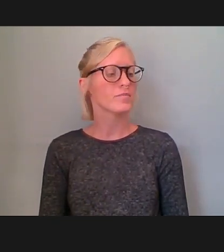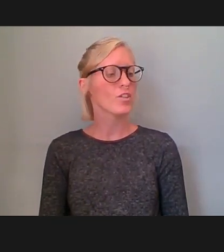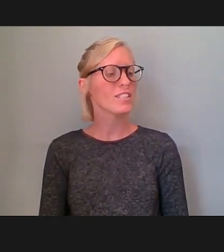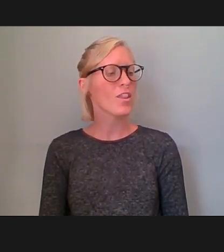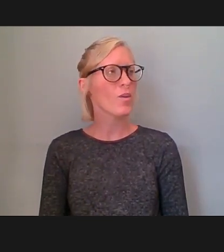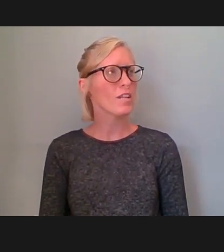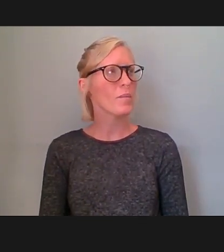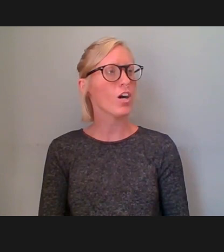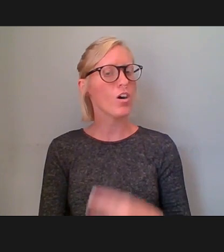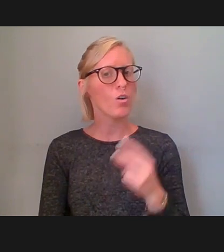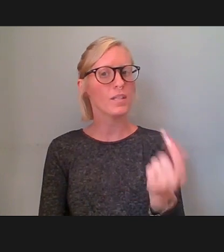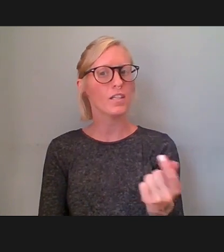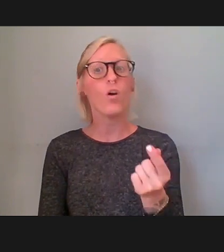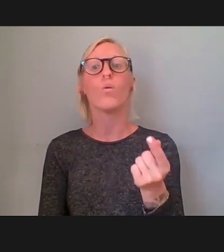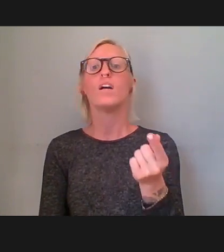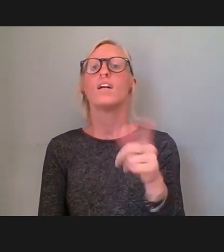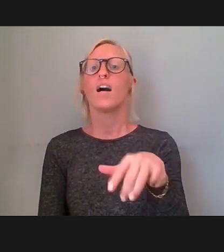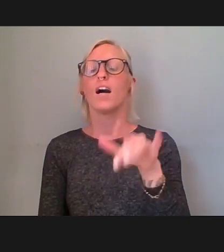But there's another one.